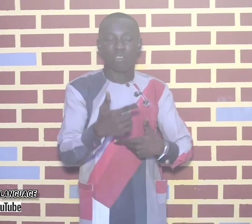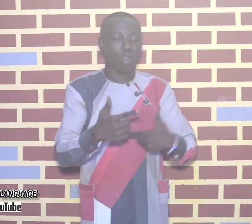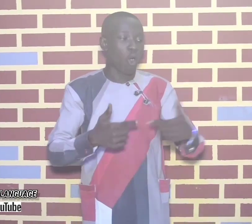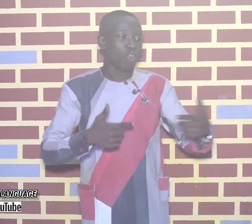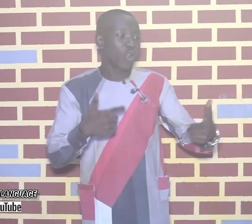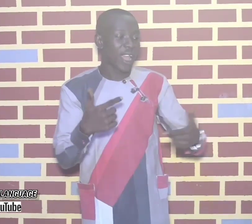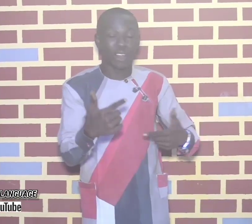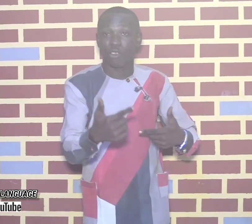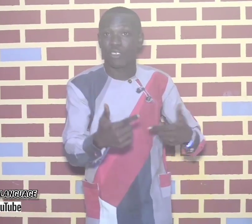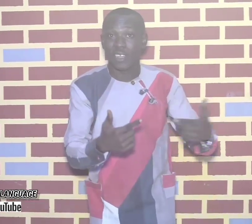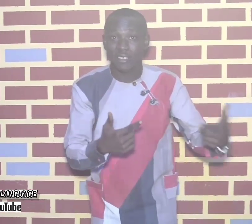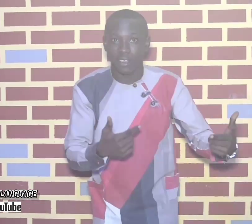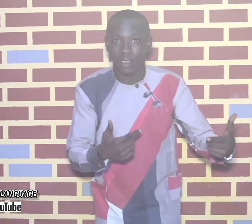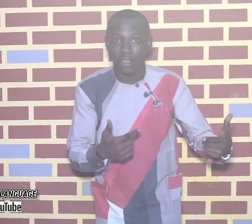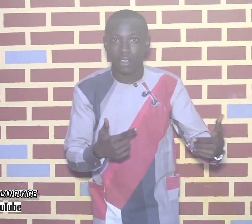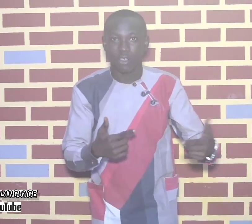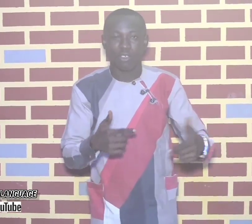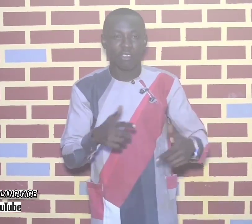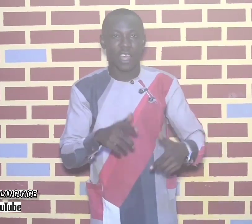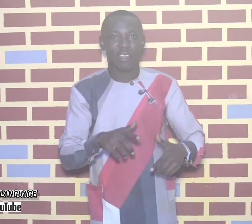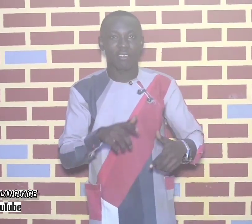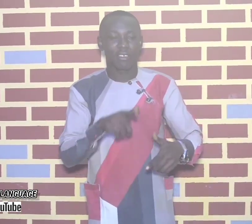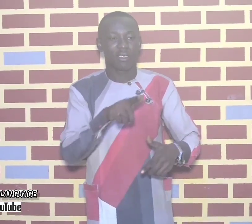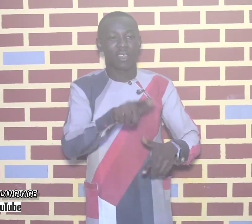or you are illustrating. You just ask.